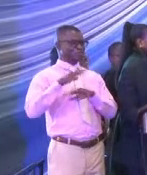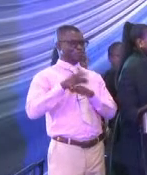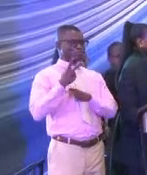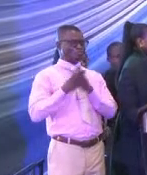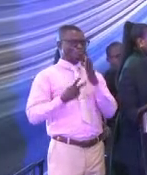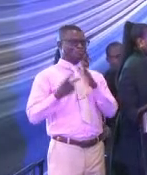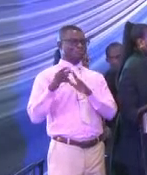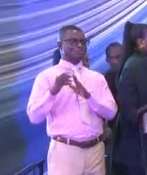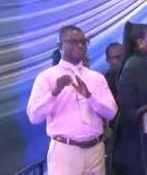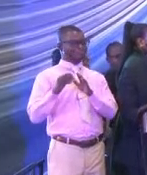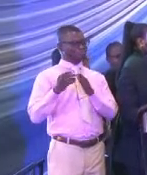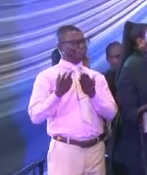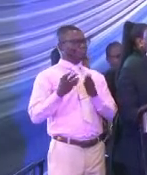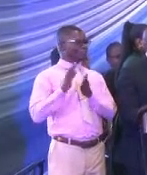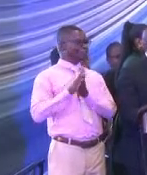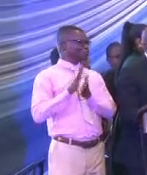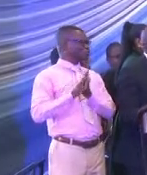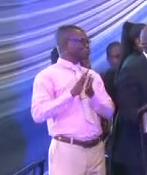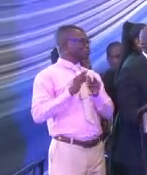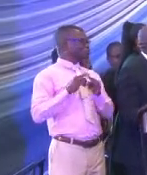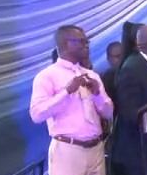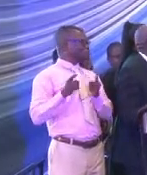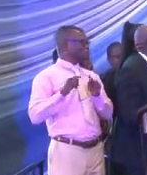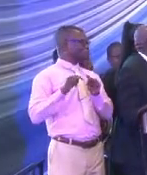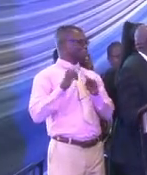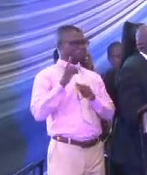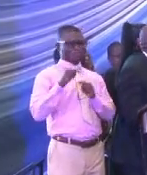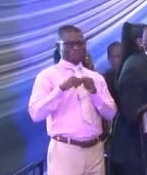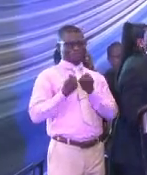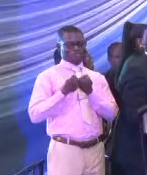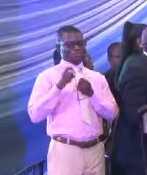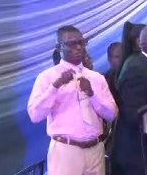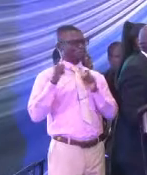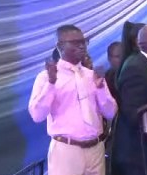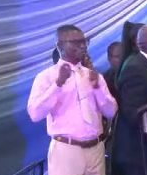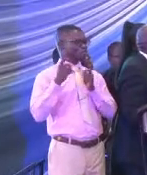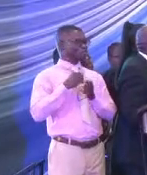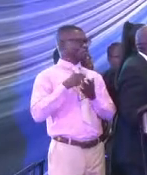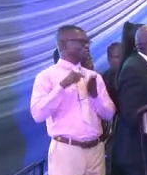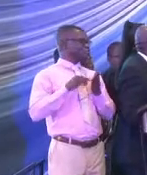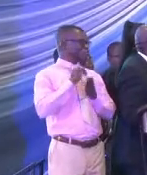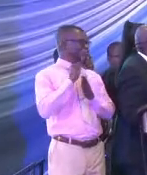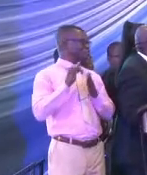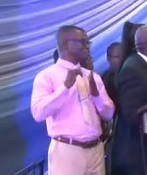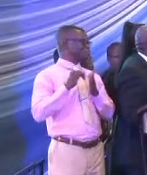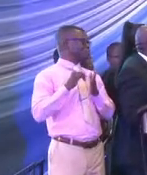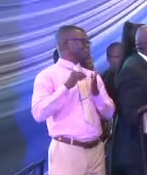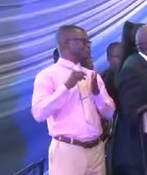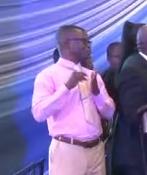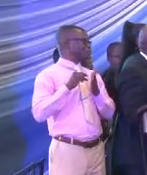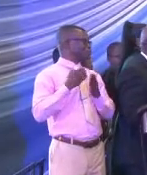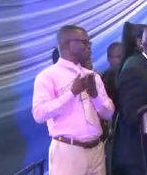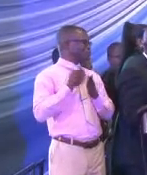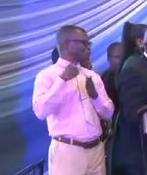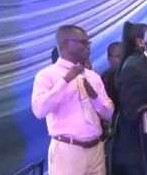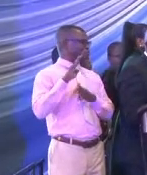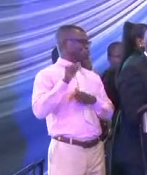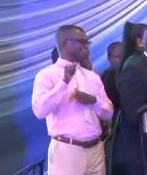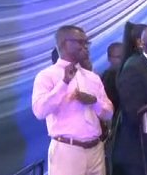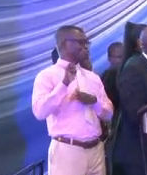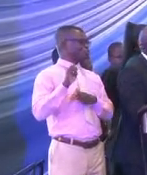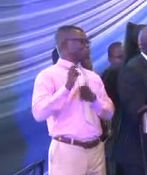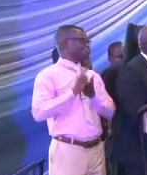sides. But a team must win, and this is a well-deserved one for Bayes